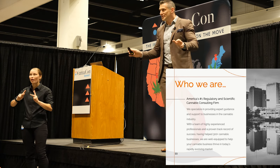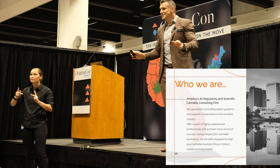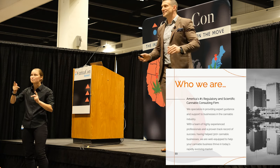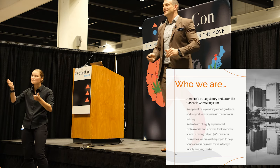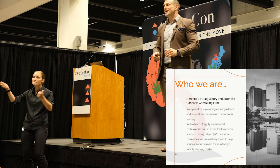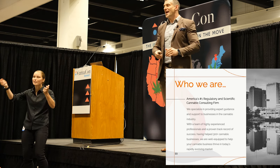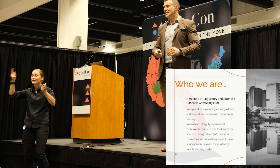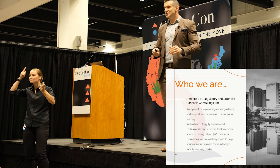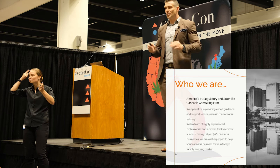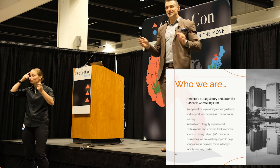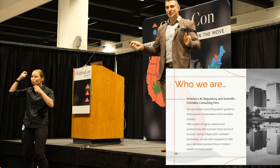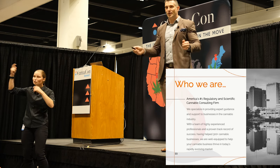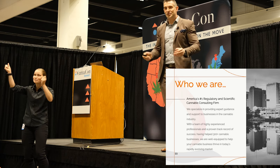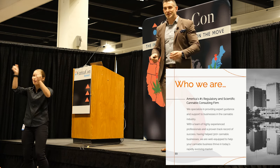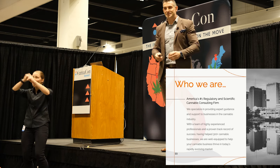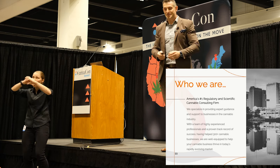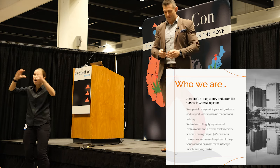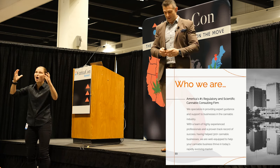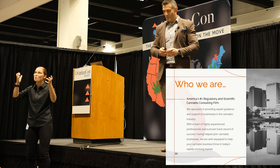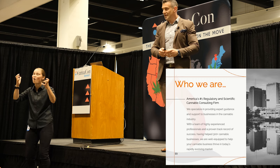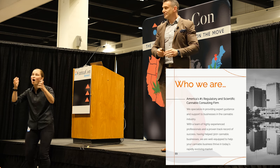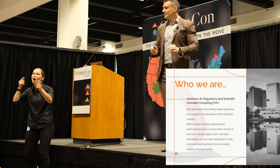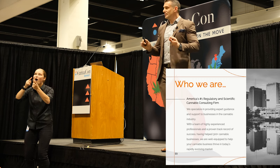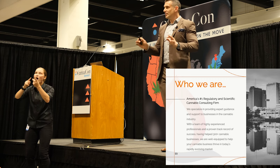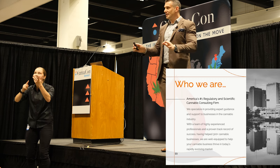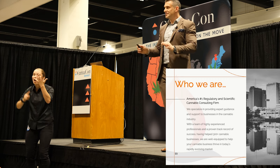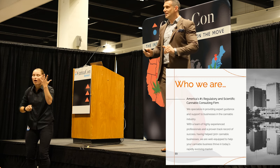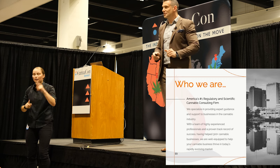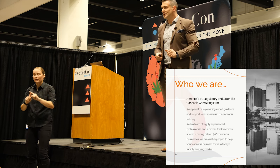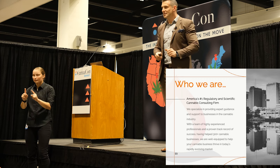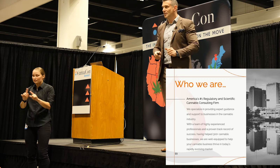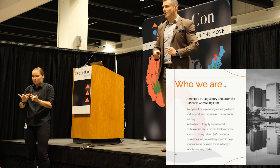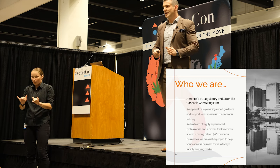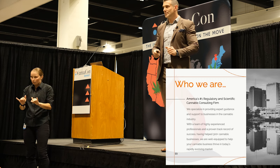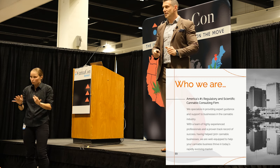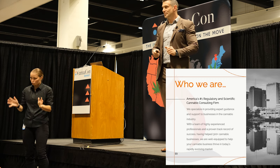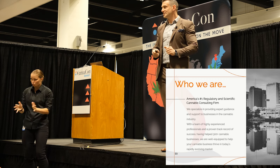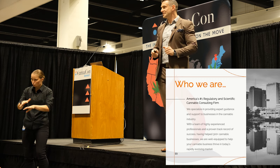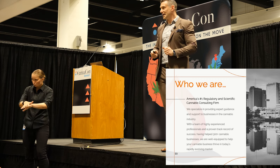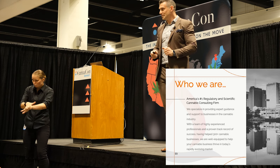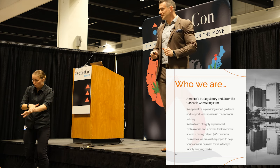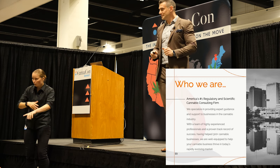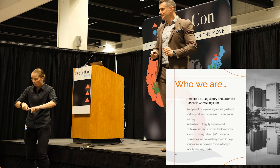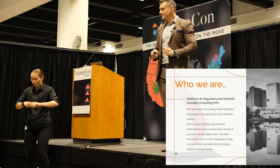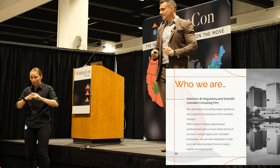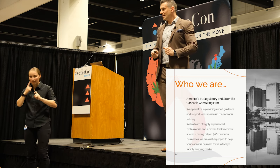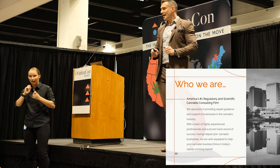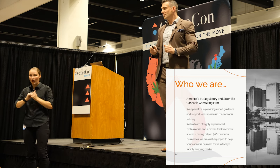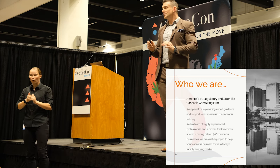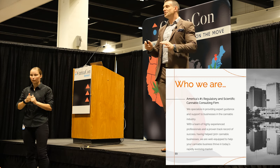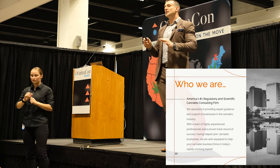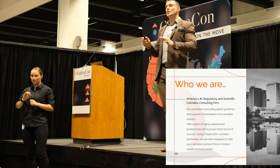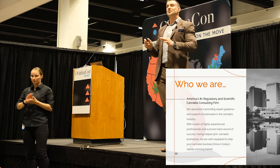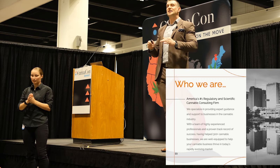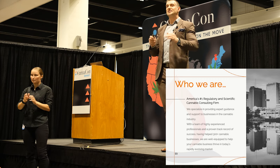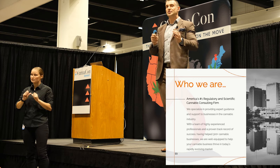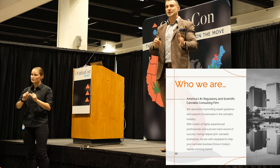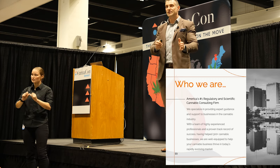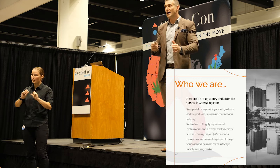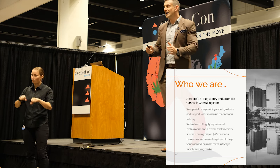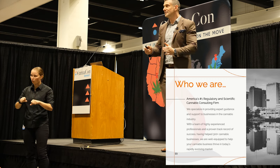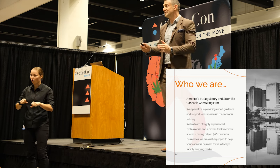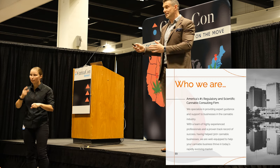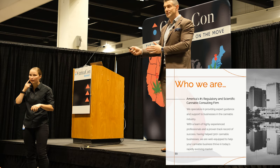I love dreamers, and it's great to want things, but we also have to think the long game here and be sustainable and really think about what the